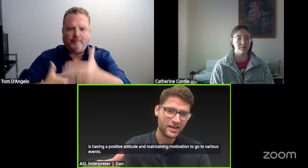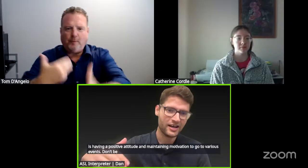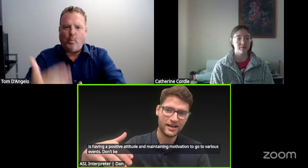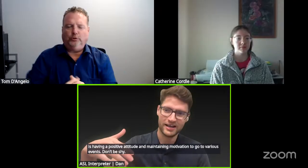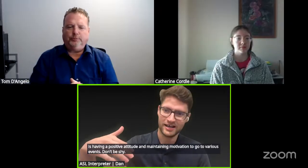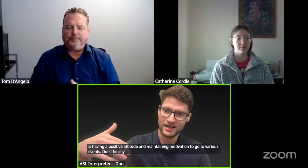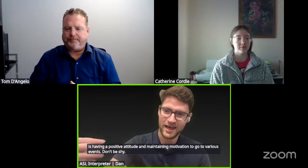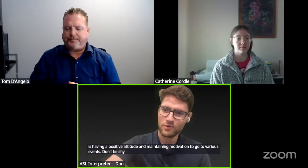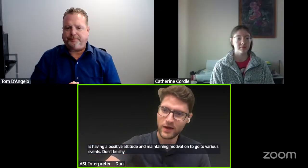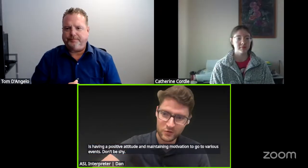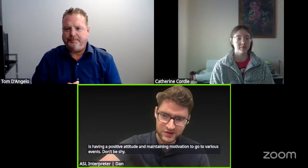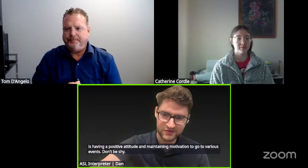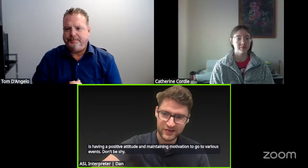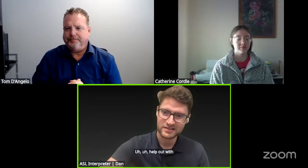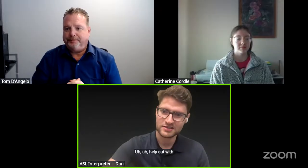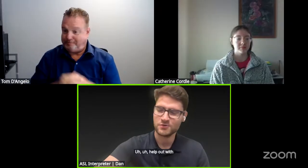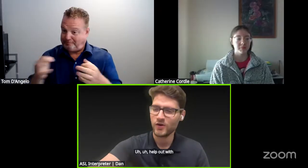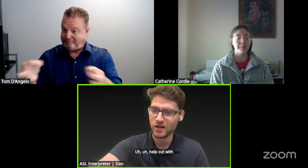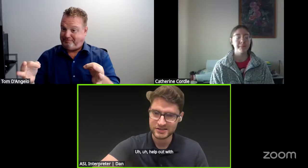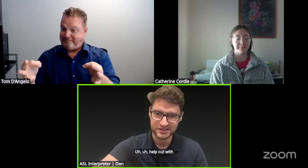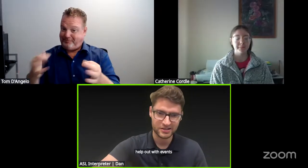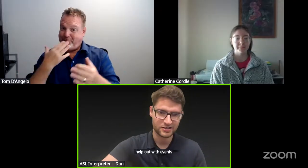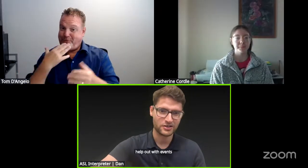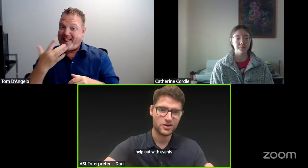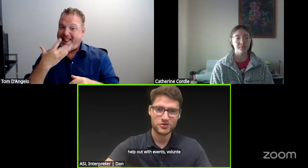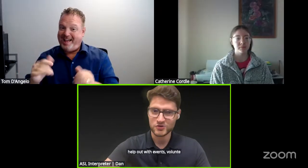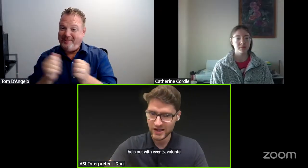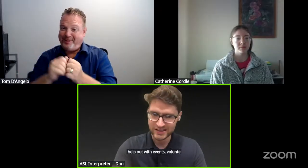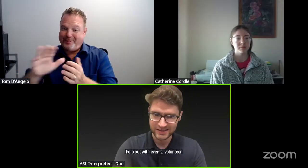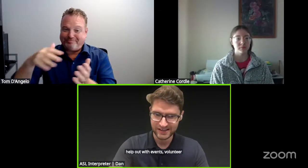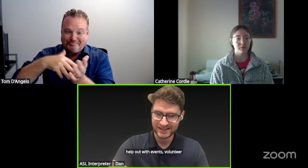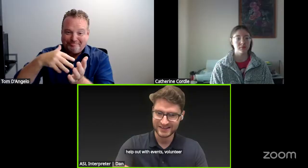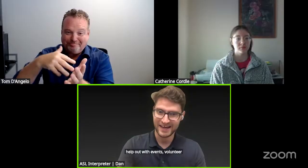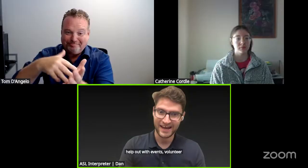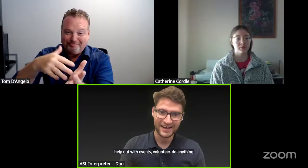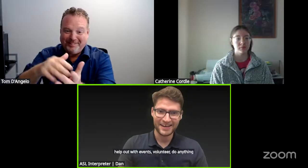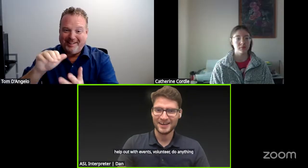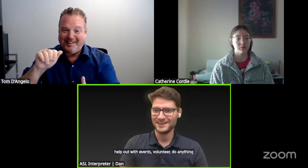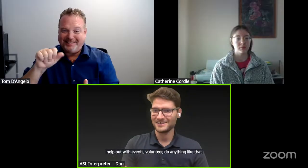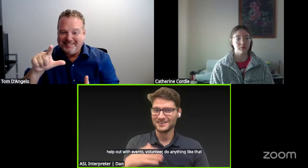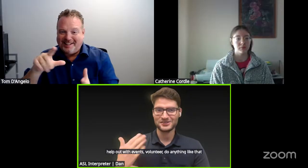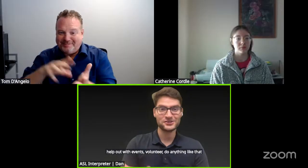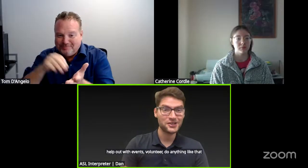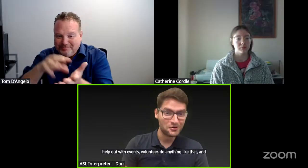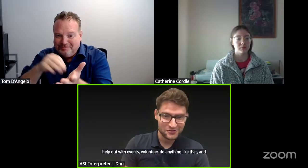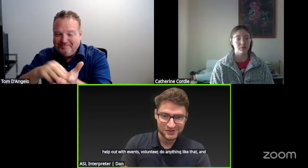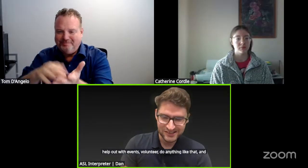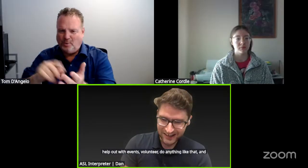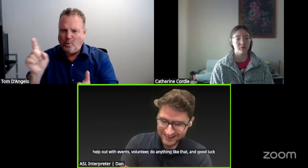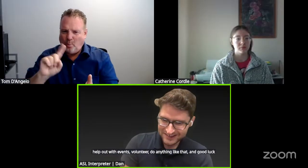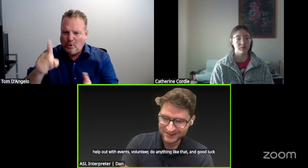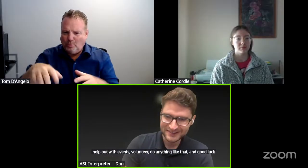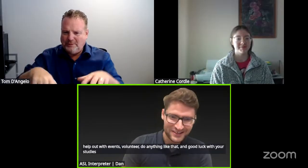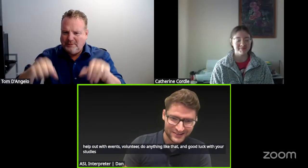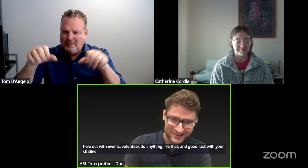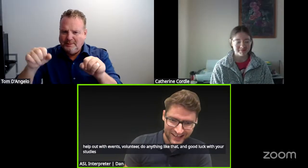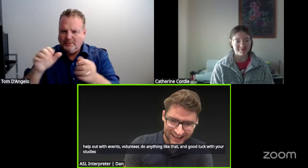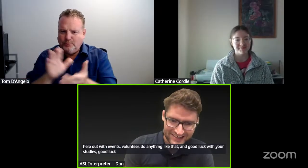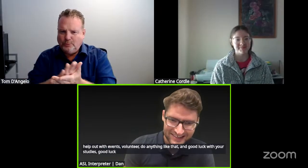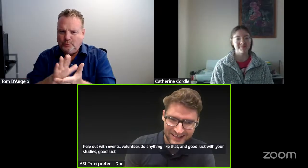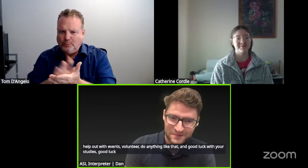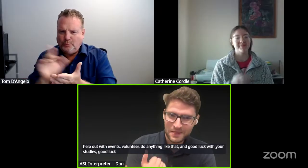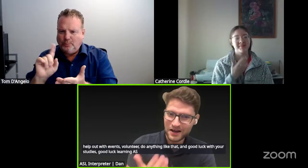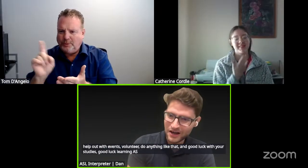shy. Help out with events, volunteer, do anything like that. And good luck with your studies. Good luck